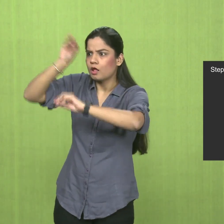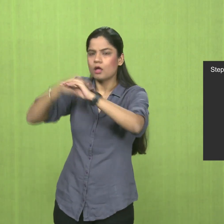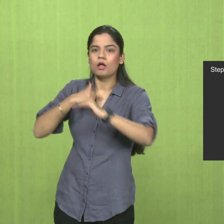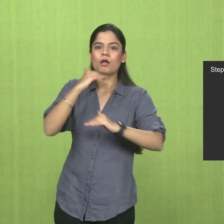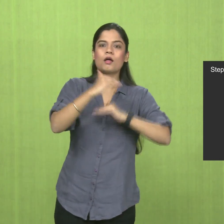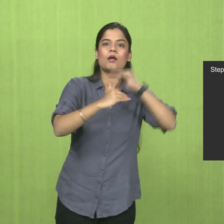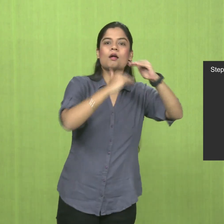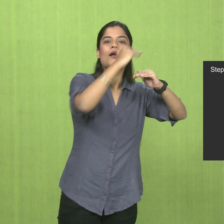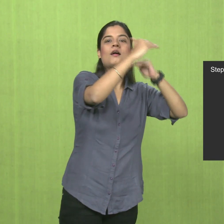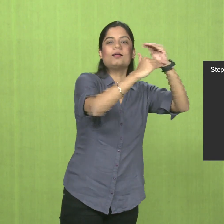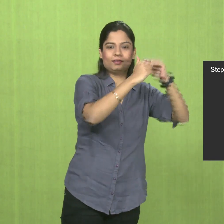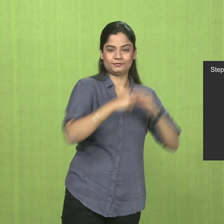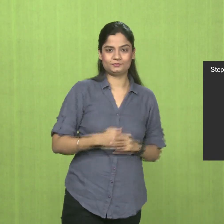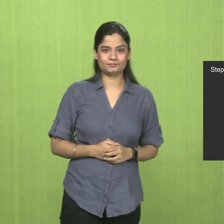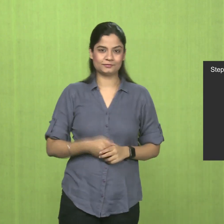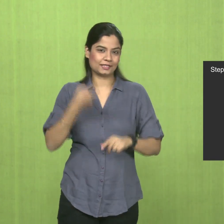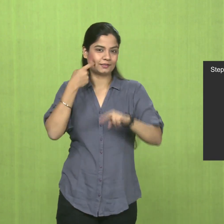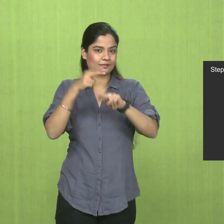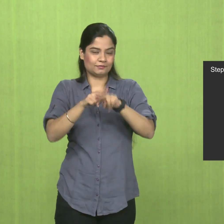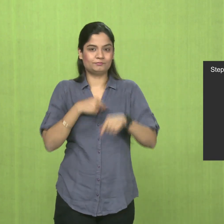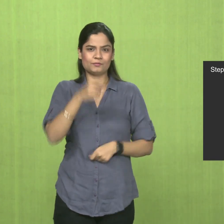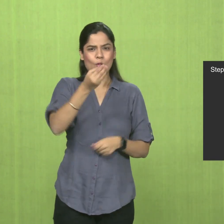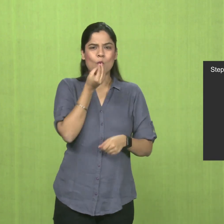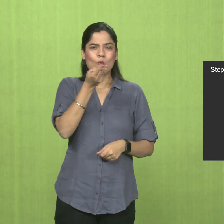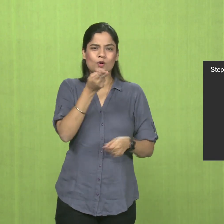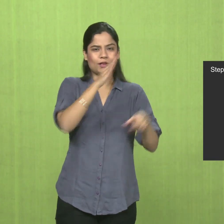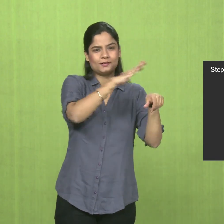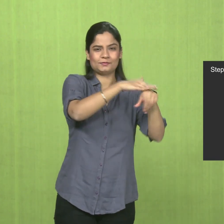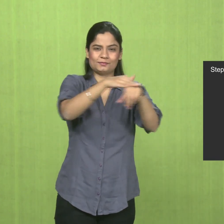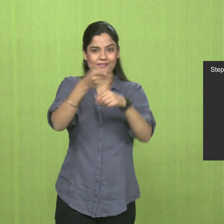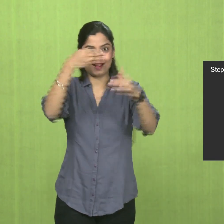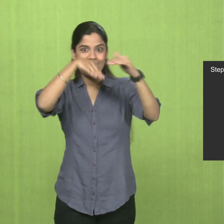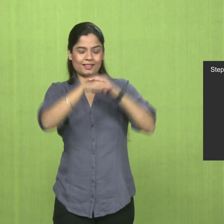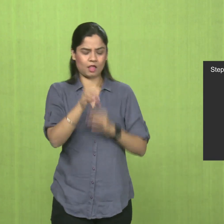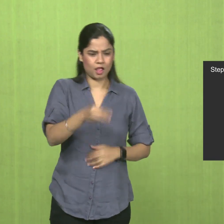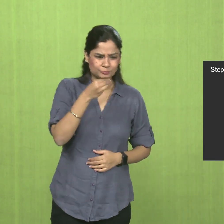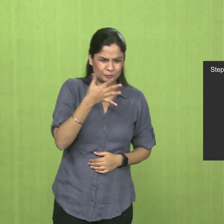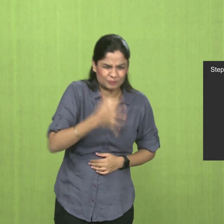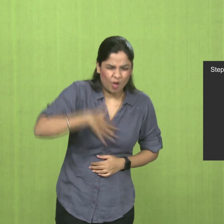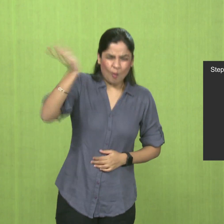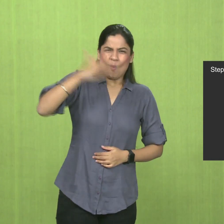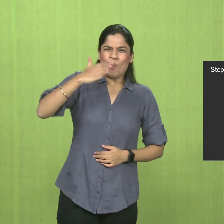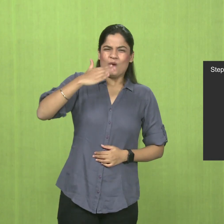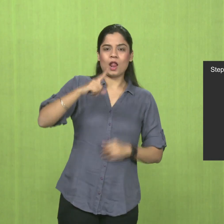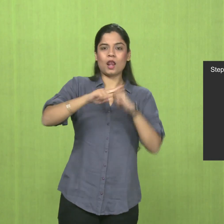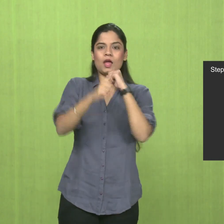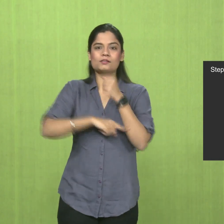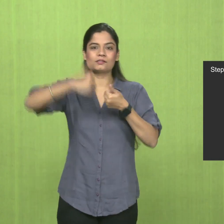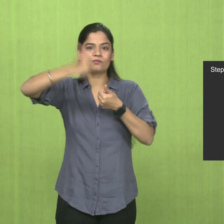feedback plays a very important role for progress at work. For example, if we go to a restaurant and we taste some food and it's